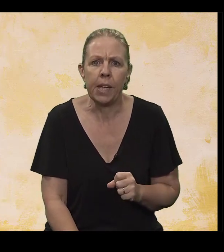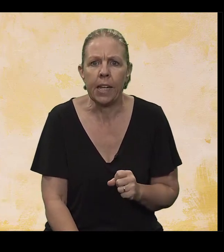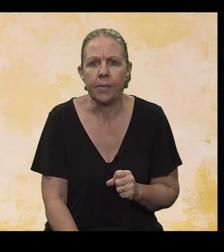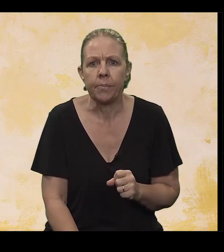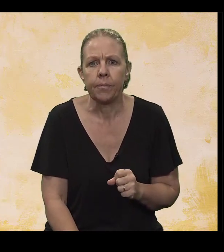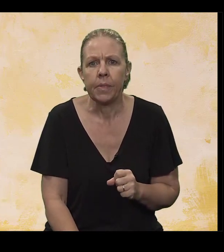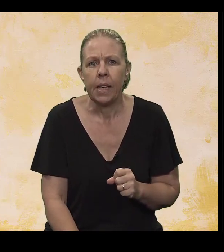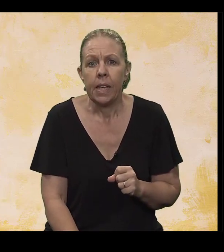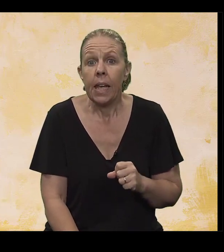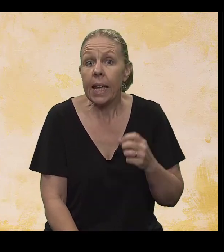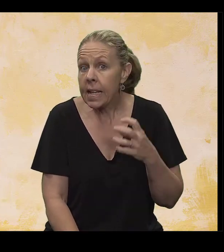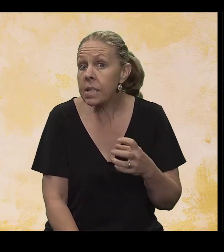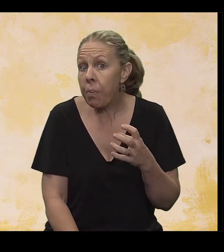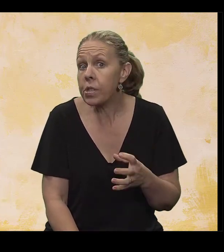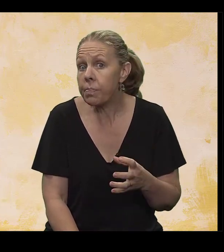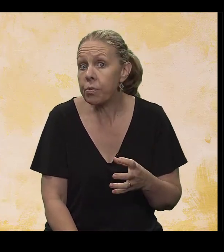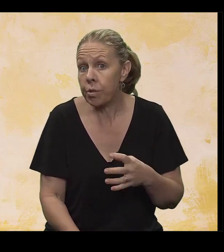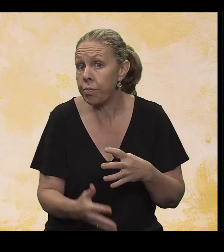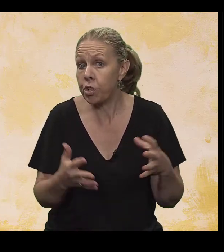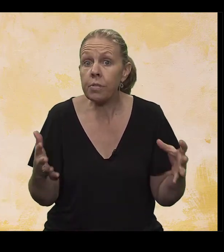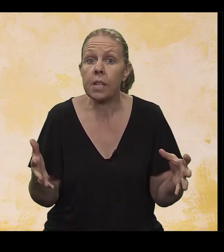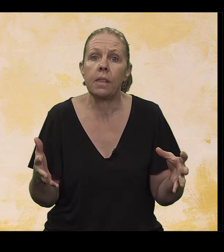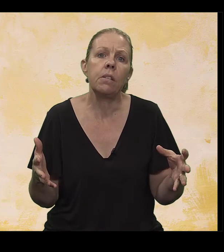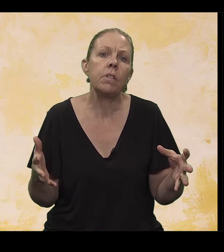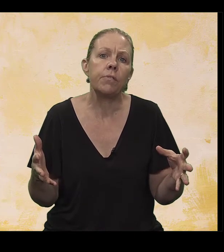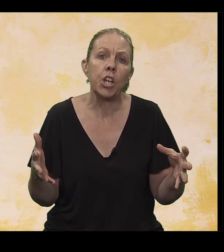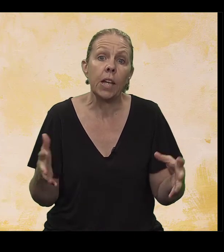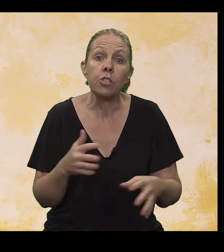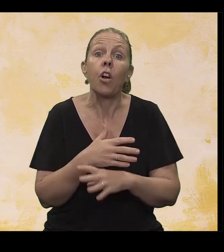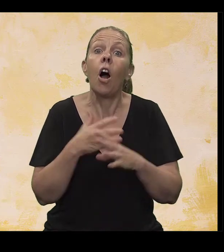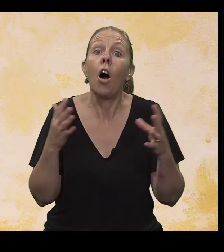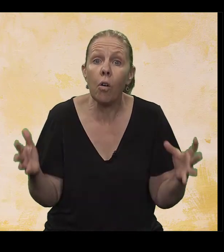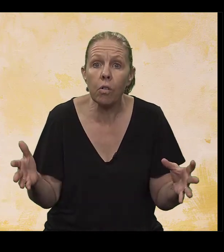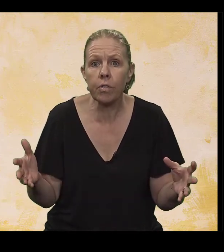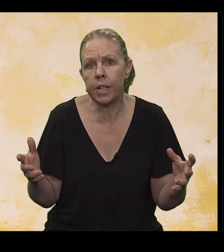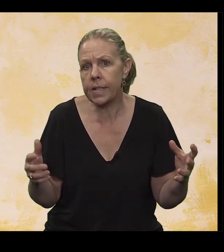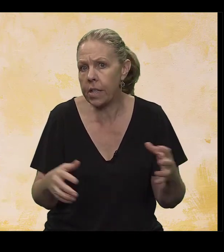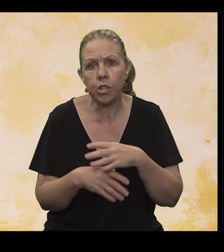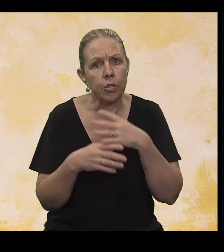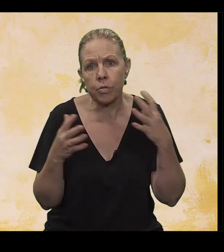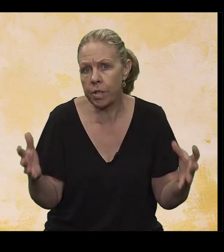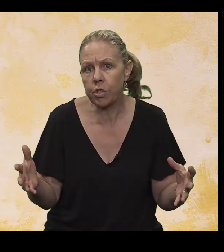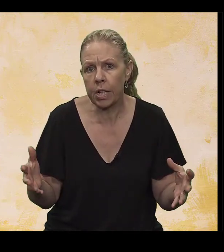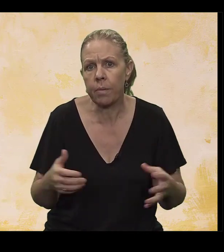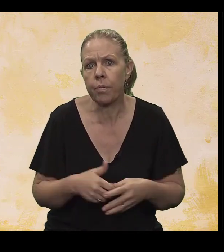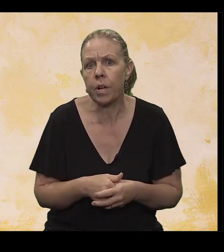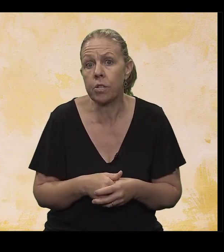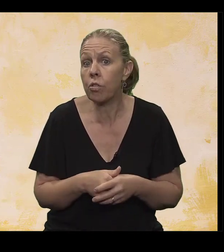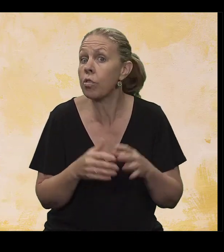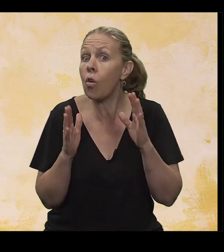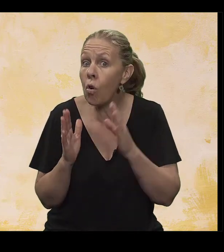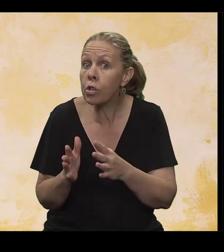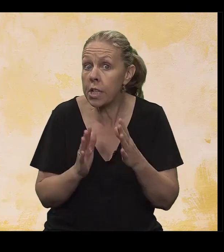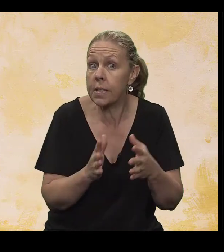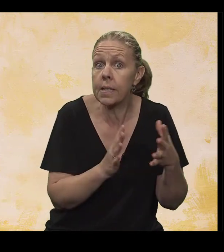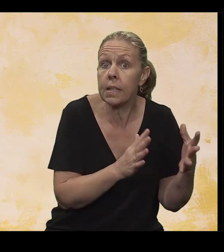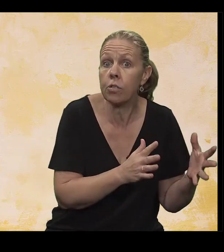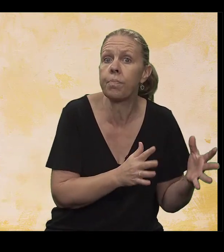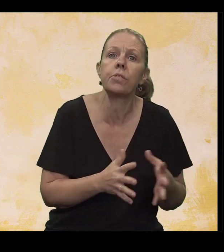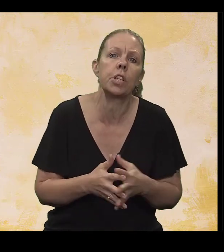begin. It is possible to produce a theory of change for a whole organisation or social enterprise, or just a single project